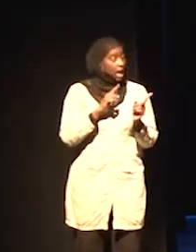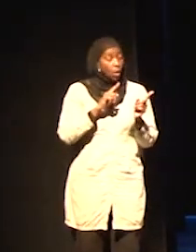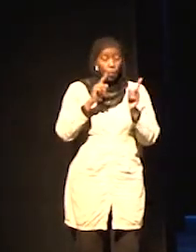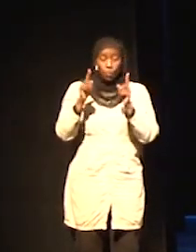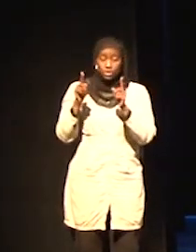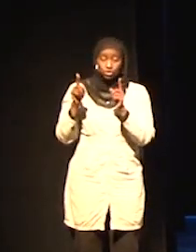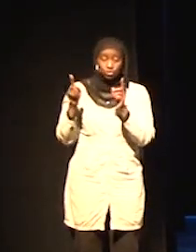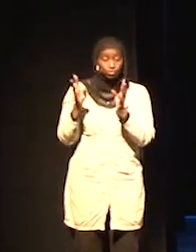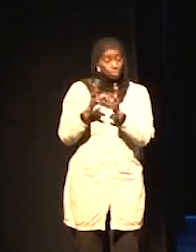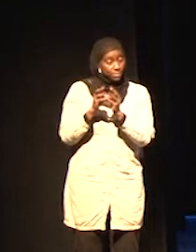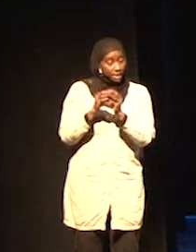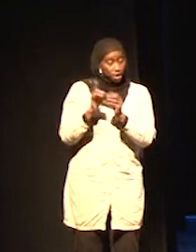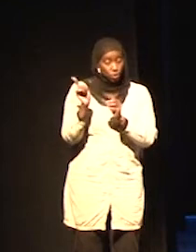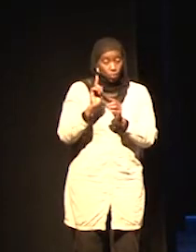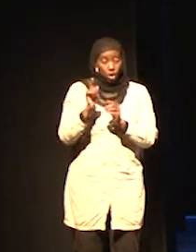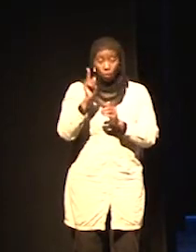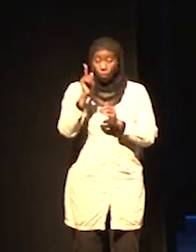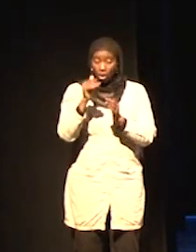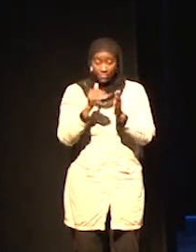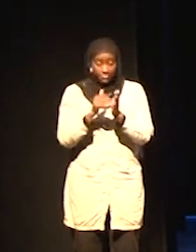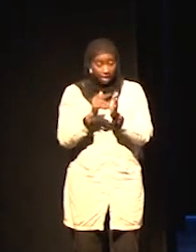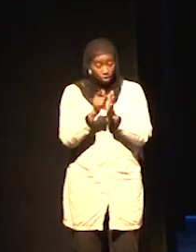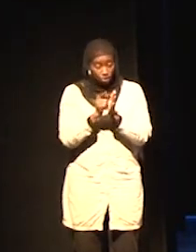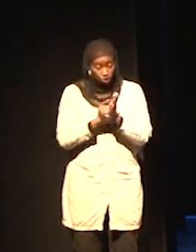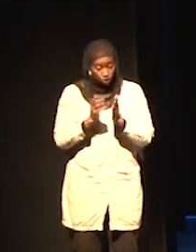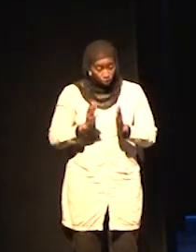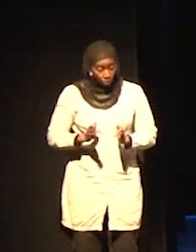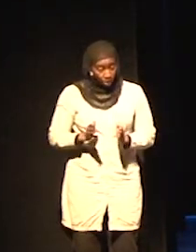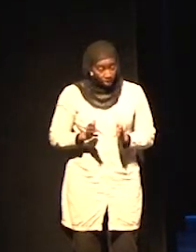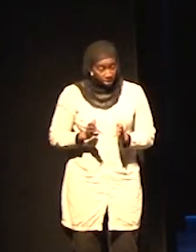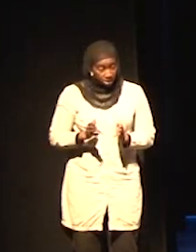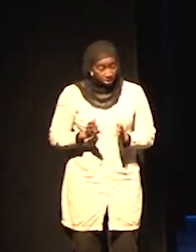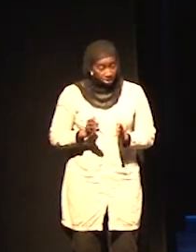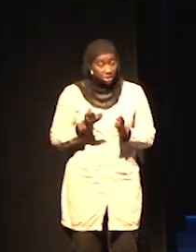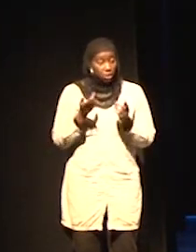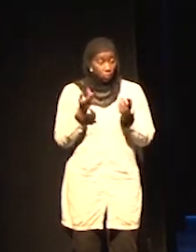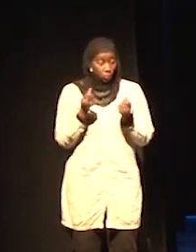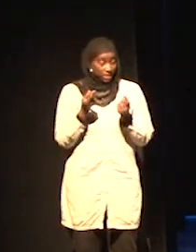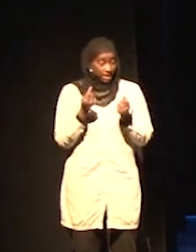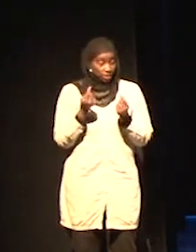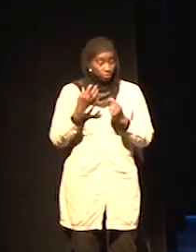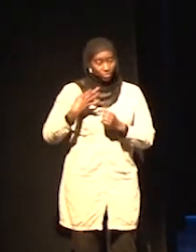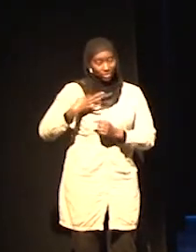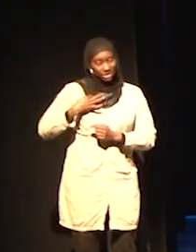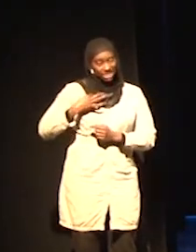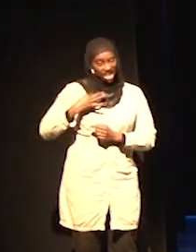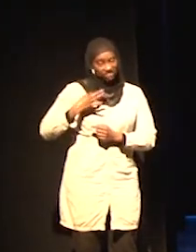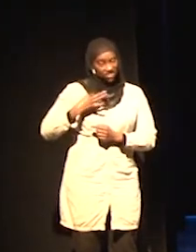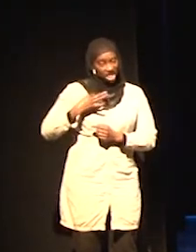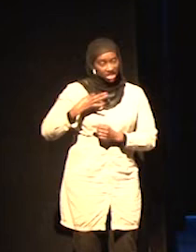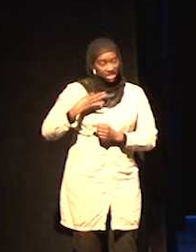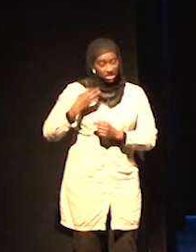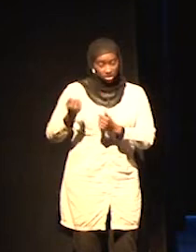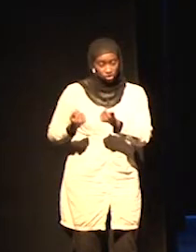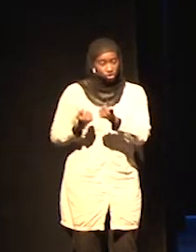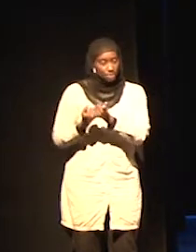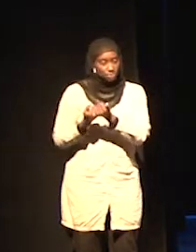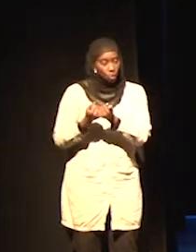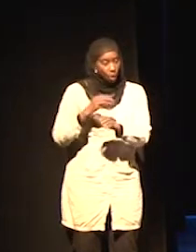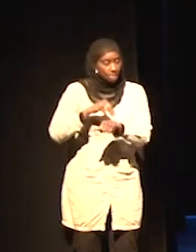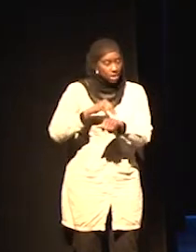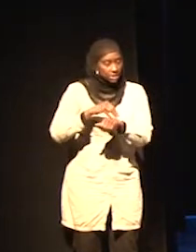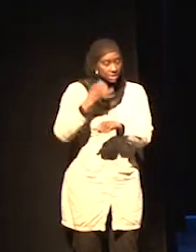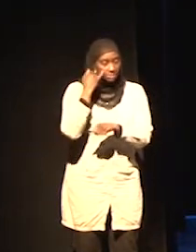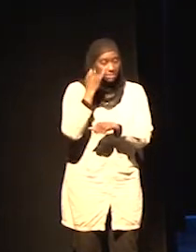devoted all of their energies to be at the airport just in case if an immigrant comes and needs their services.